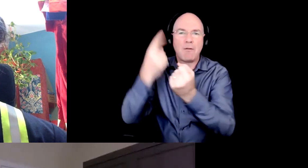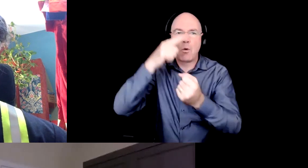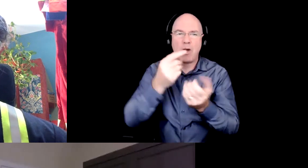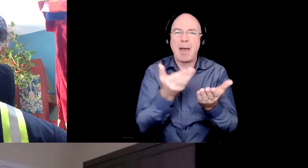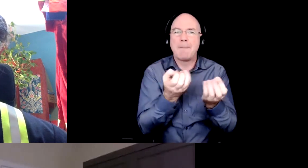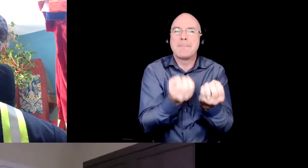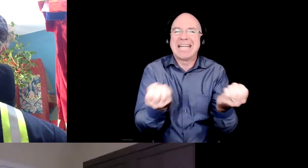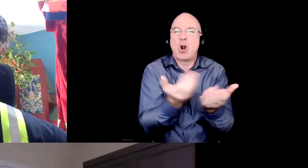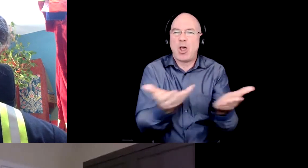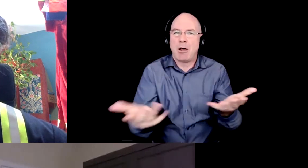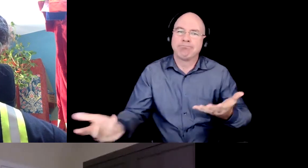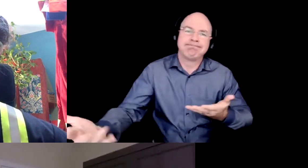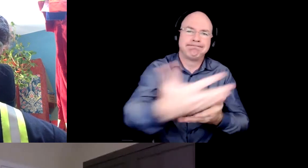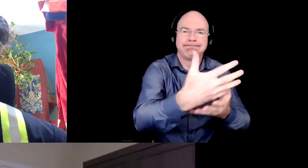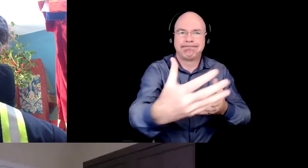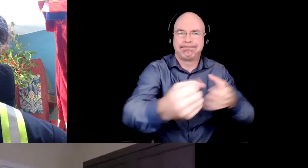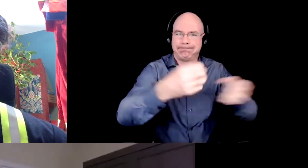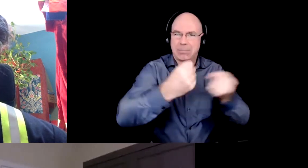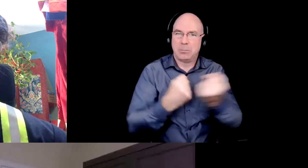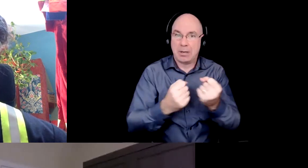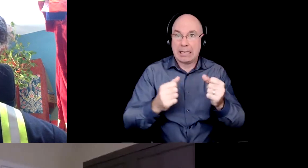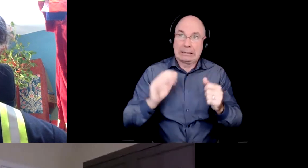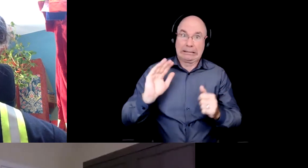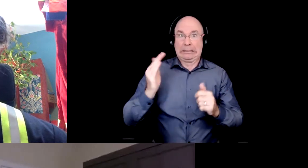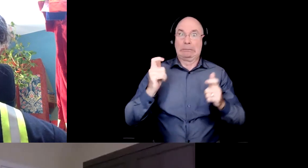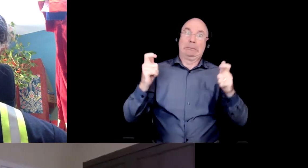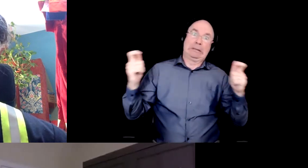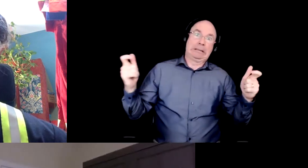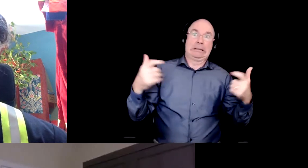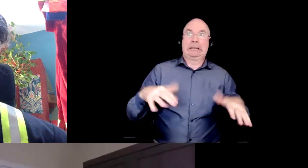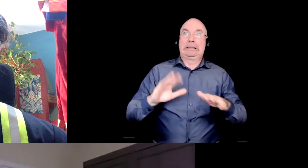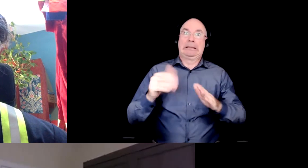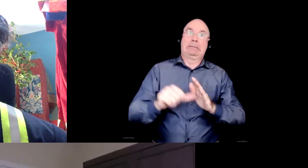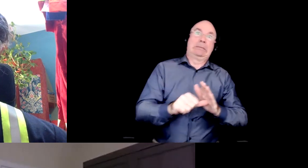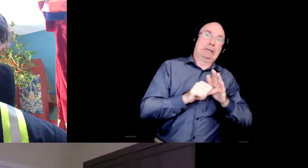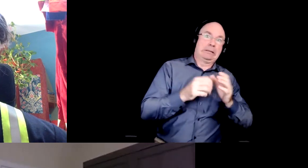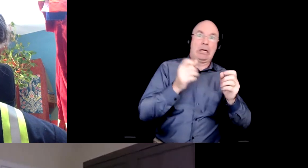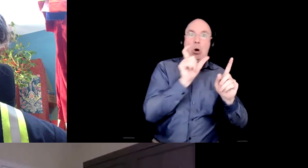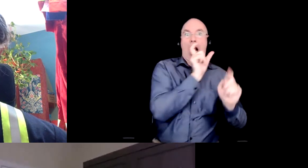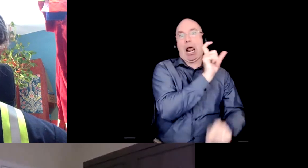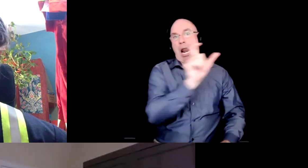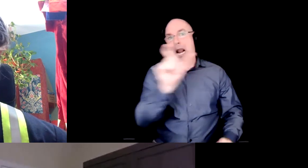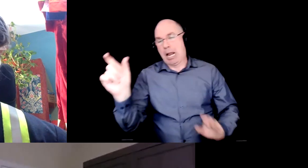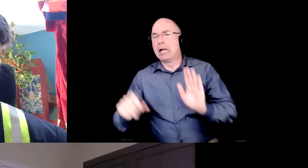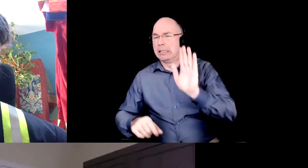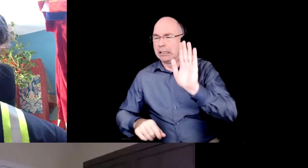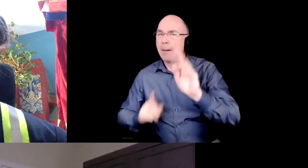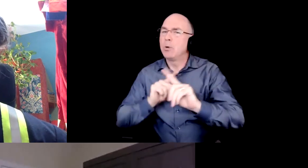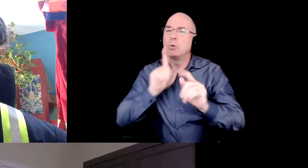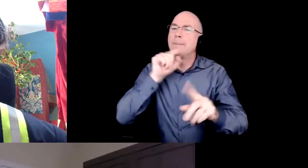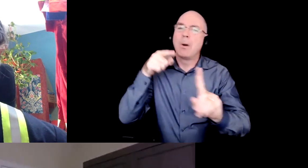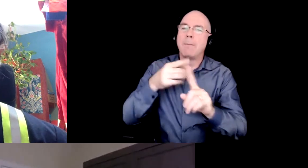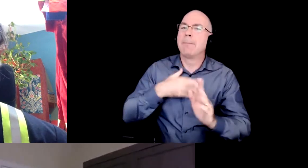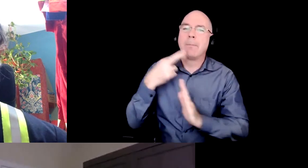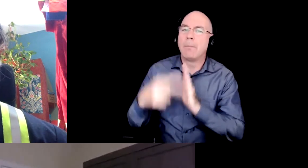and support. So this sounds pretty big and pretty impressive, and it's a lot of big words, but really what my role